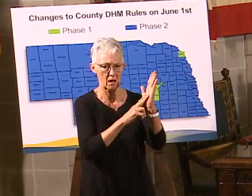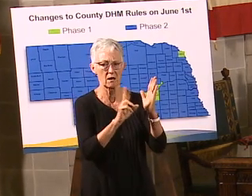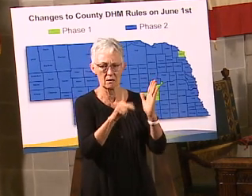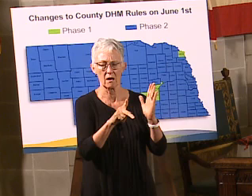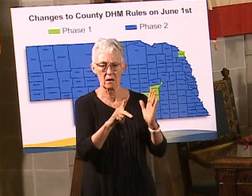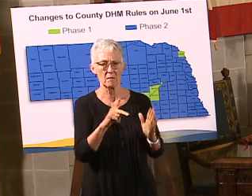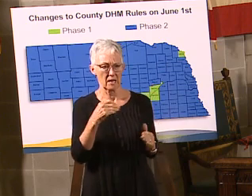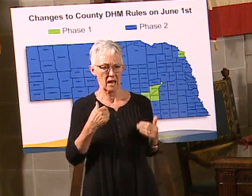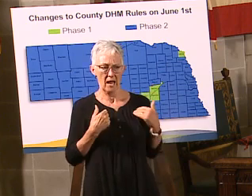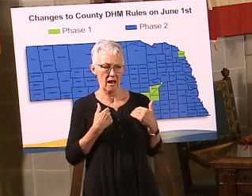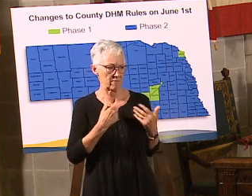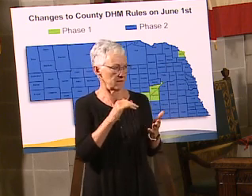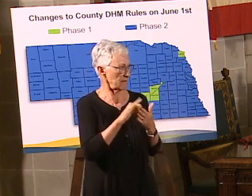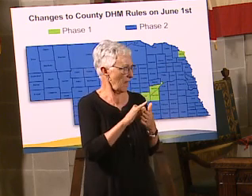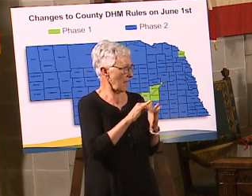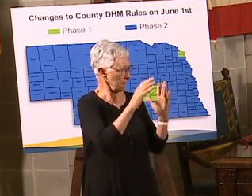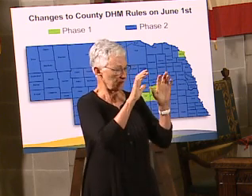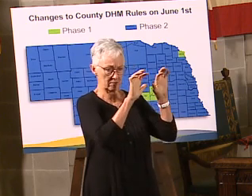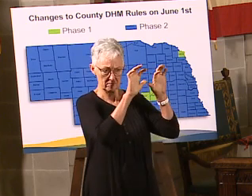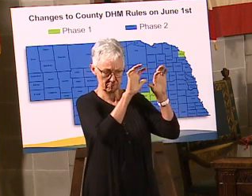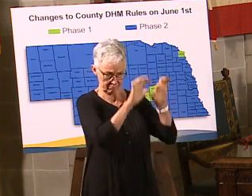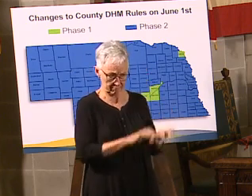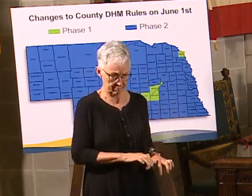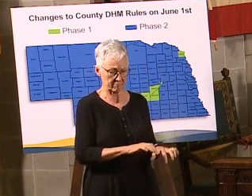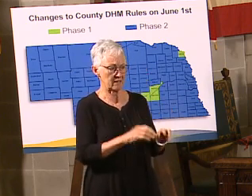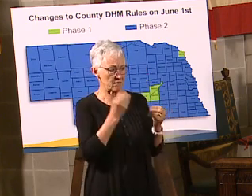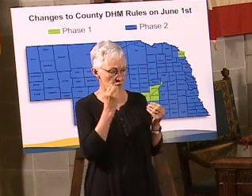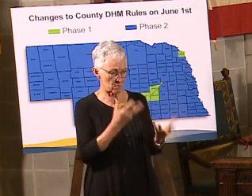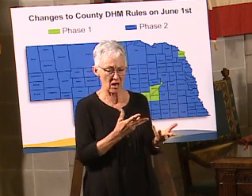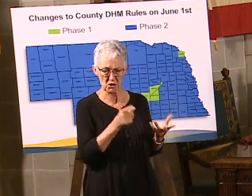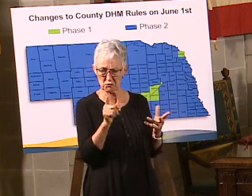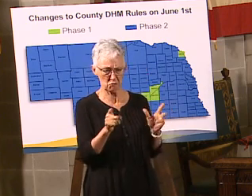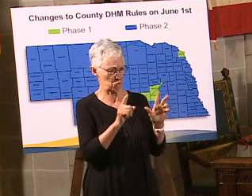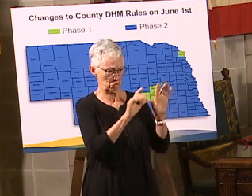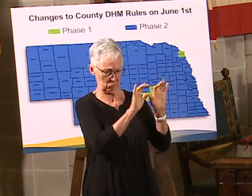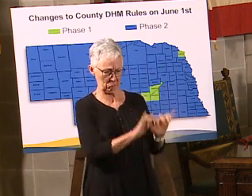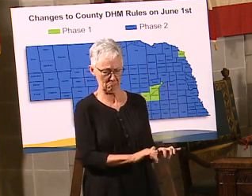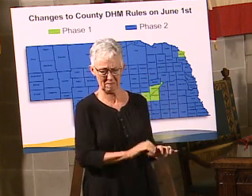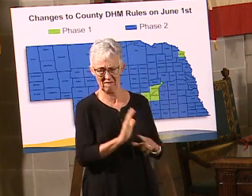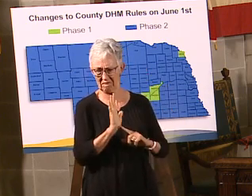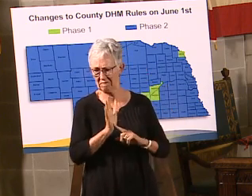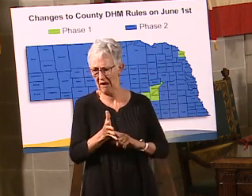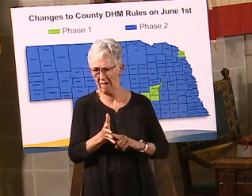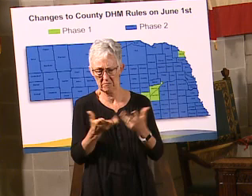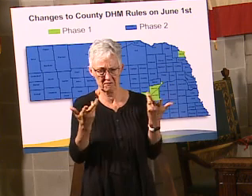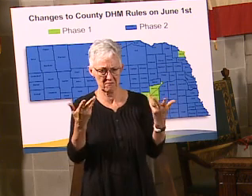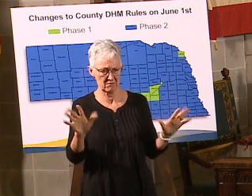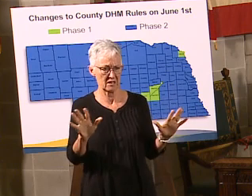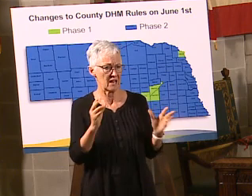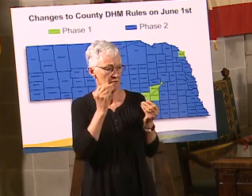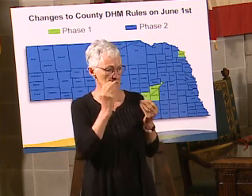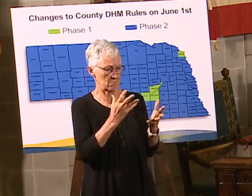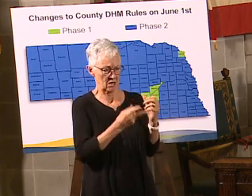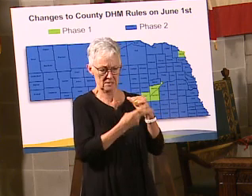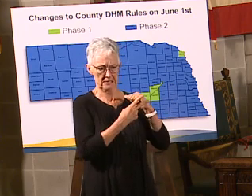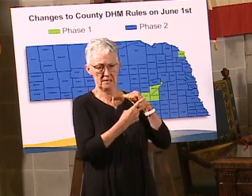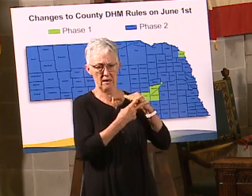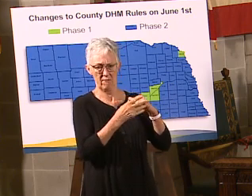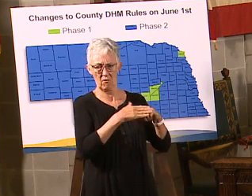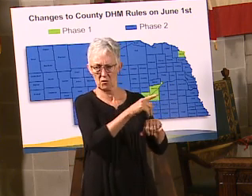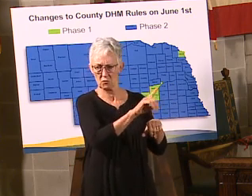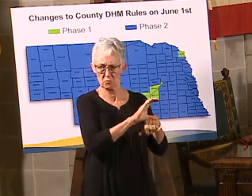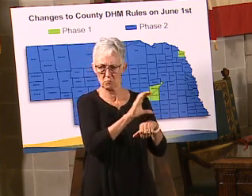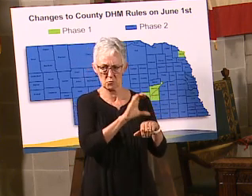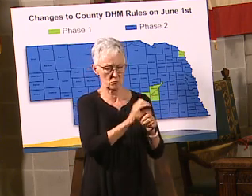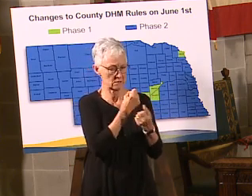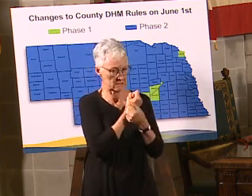now. This will help us give an assessment of the state. It takes less than 5 minutes to fill out the assessment. Your data is secure, and this is how we're going to schedule people.